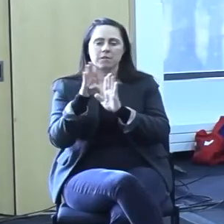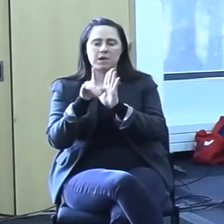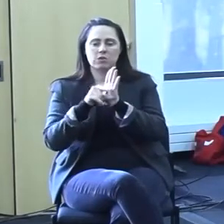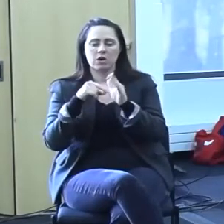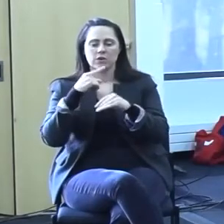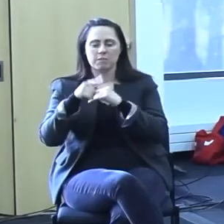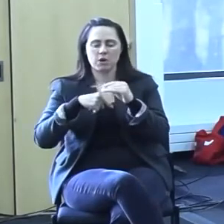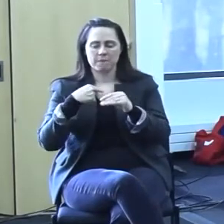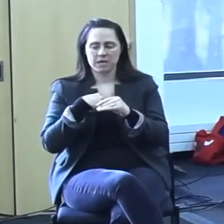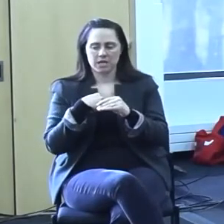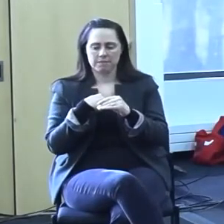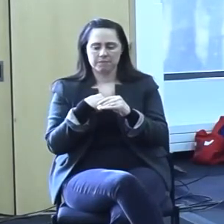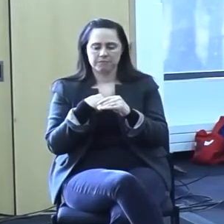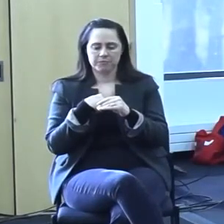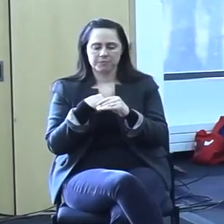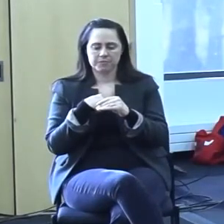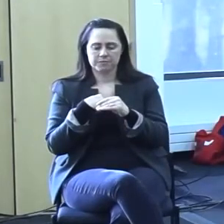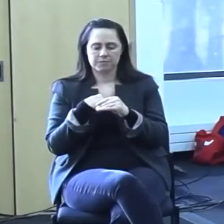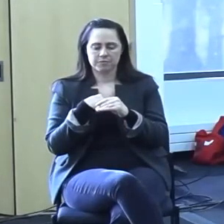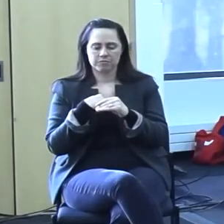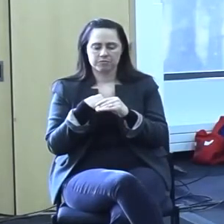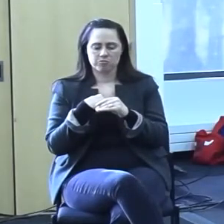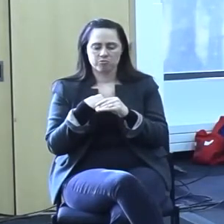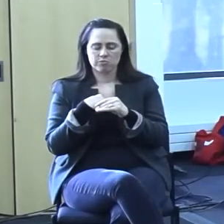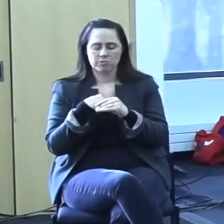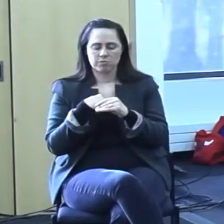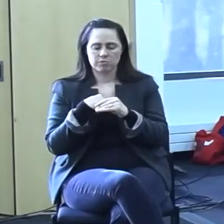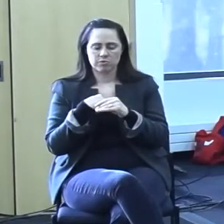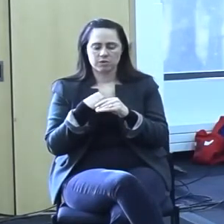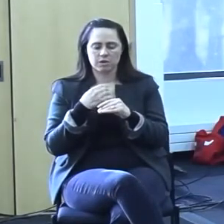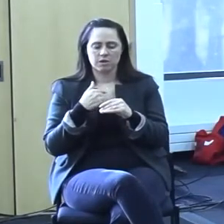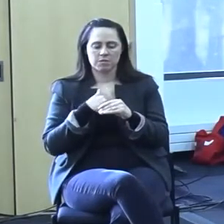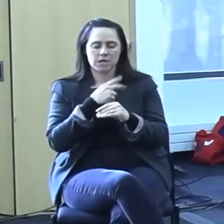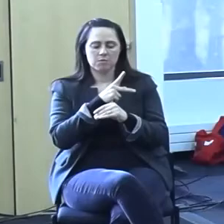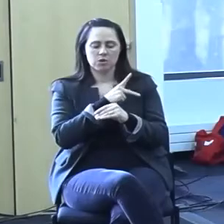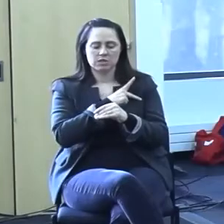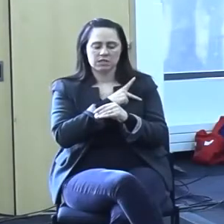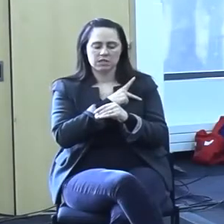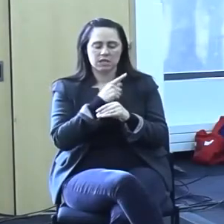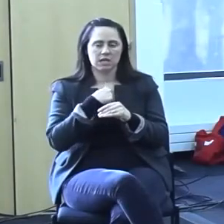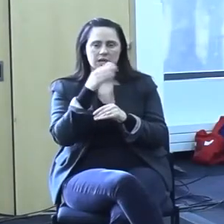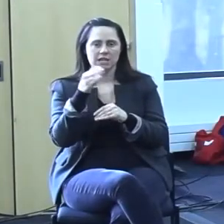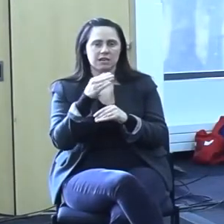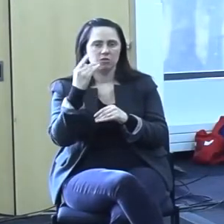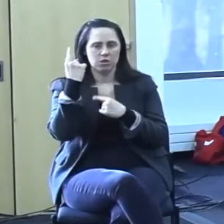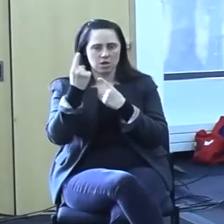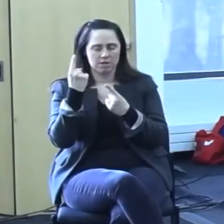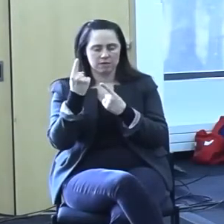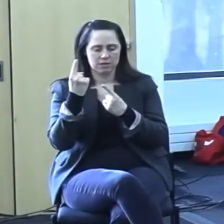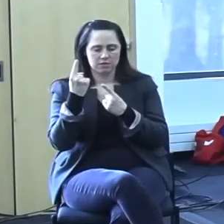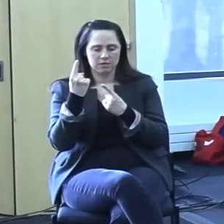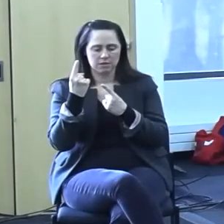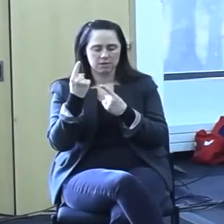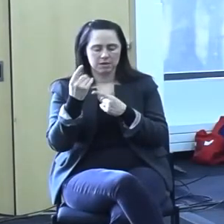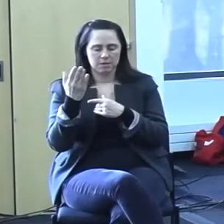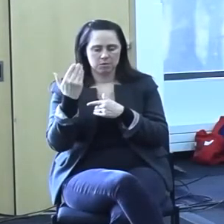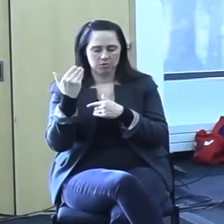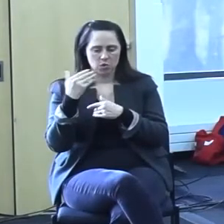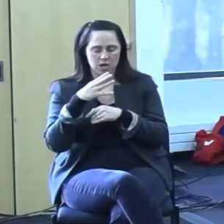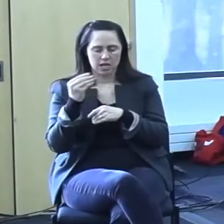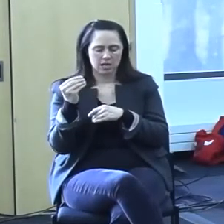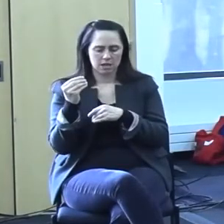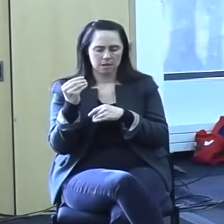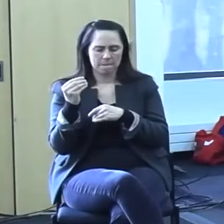me. Um, Me personally, I never thought I would make this far, and